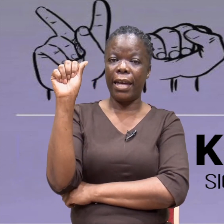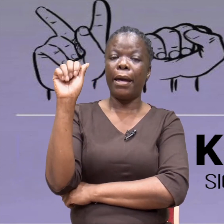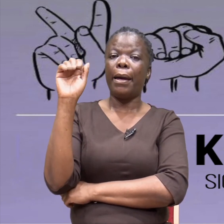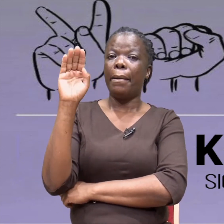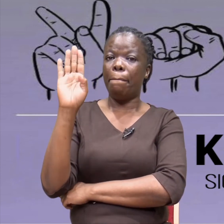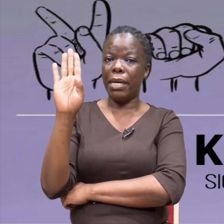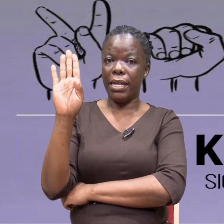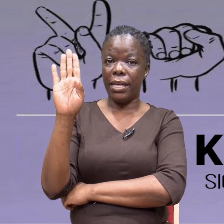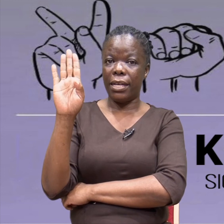B.